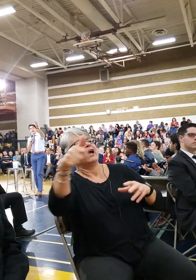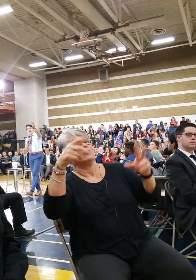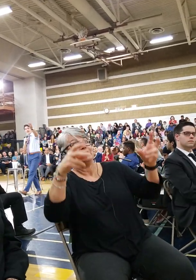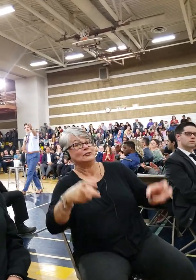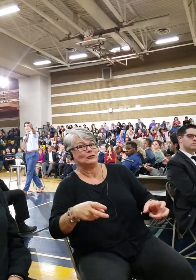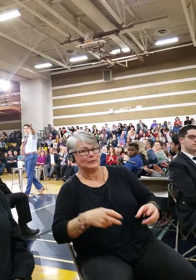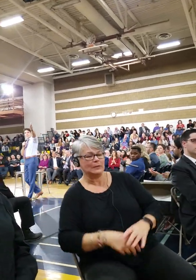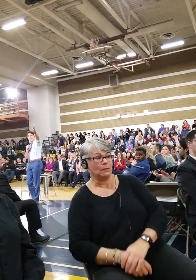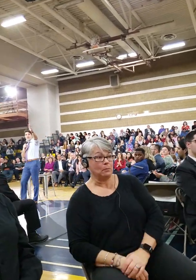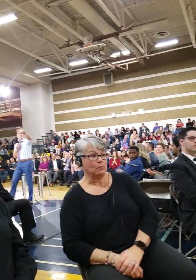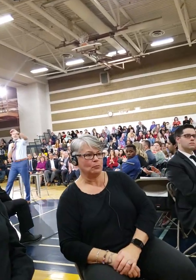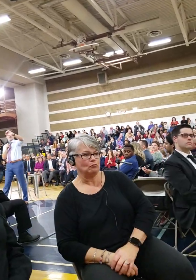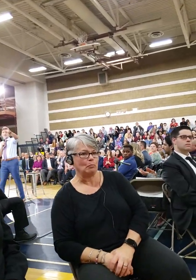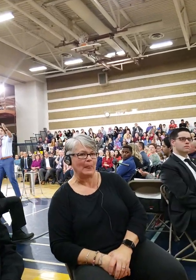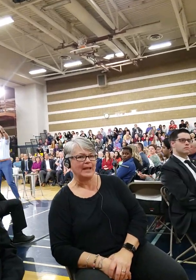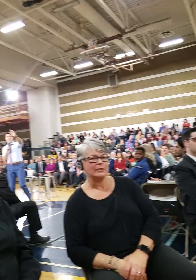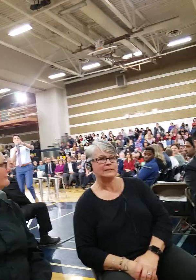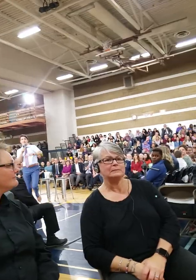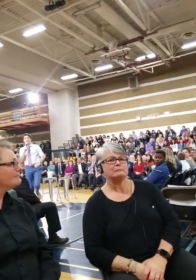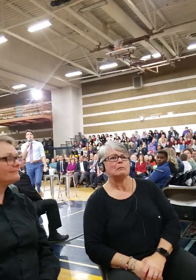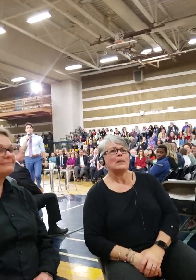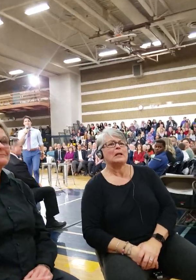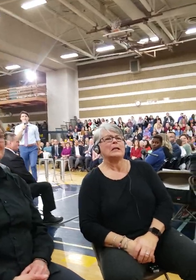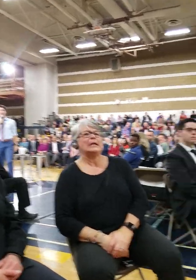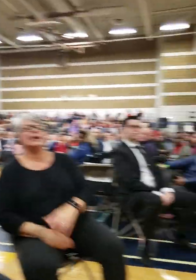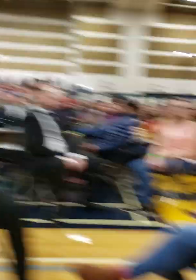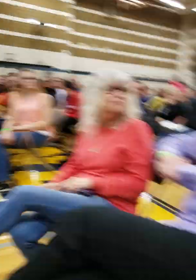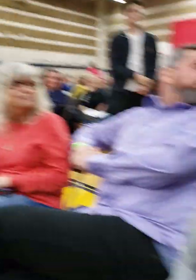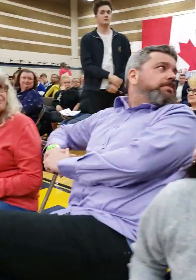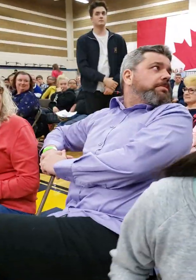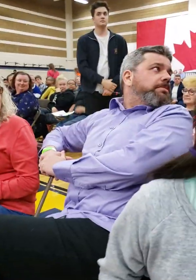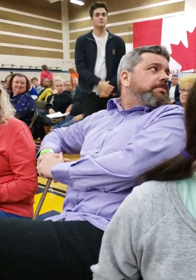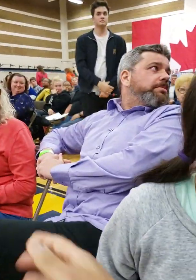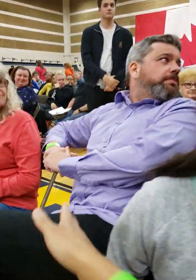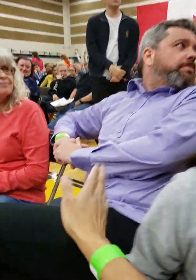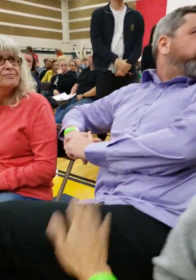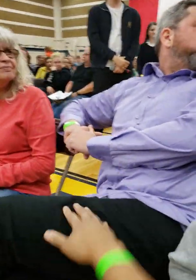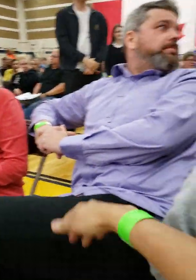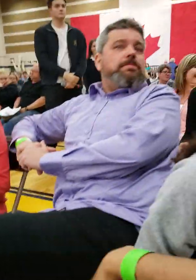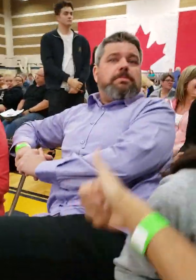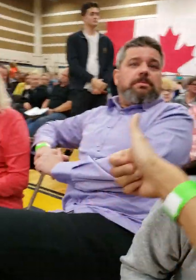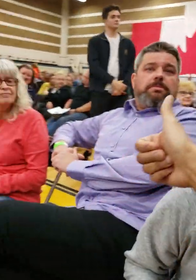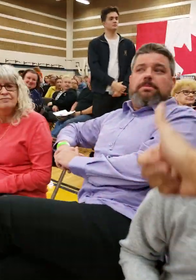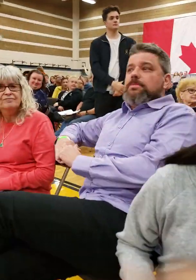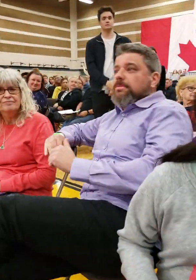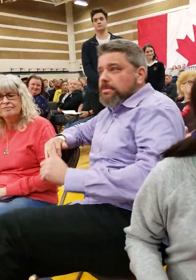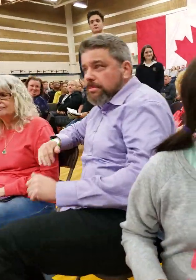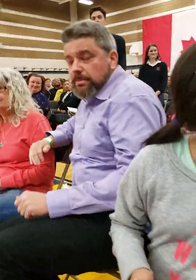You have been very patient, sir. The last question of the night goes to you.